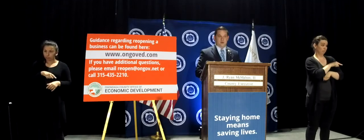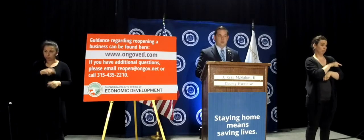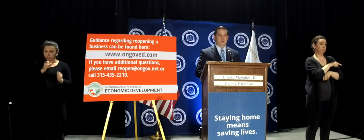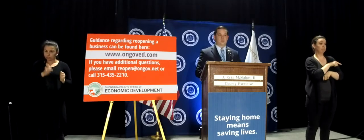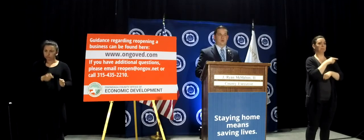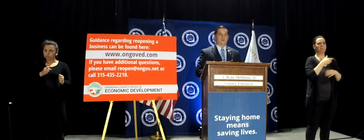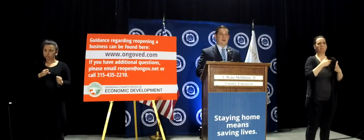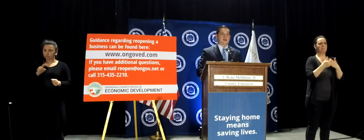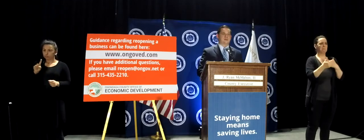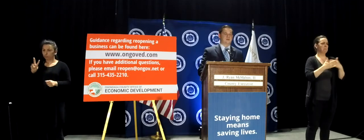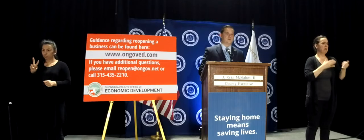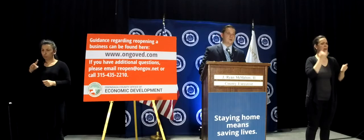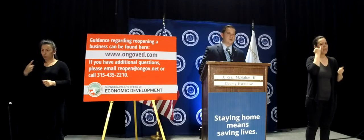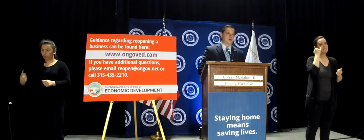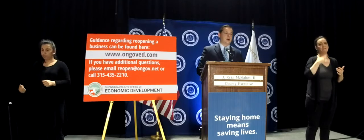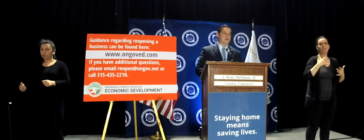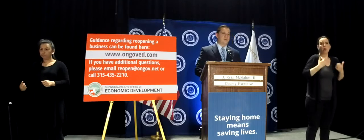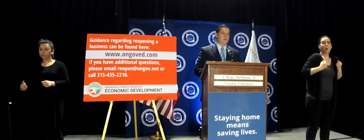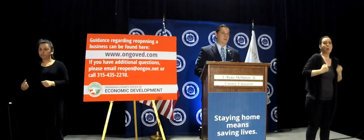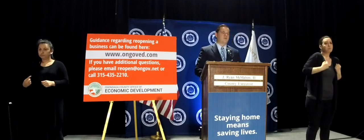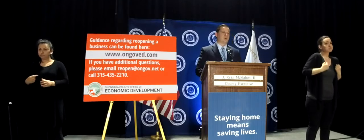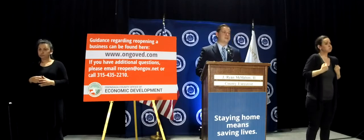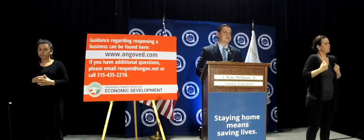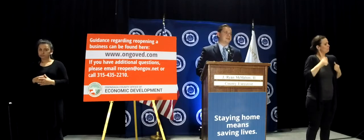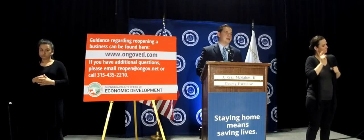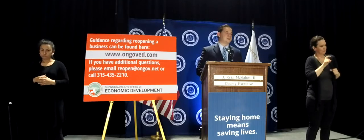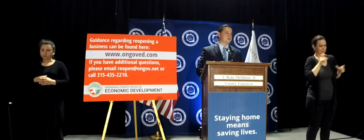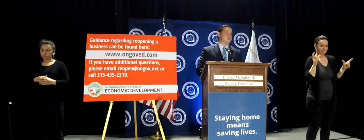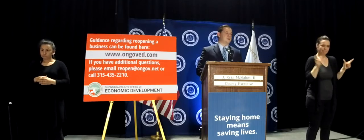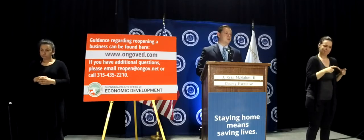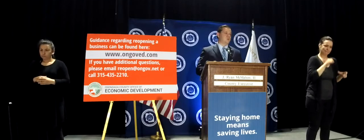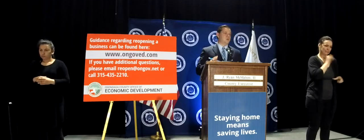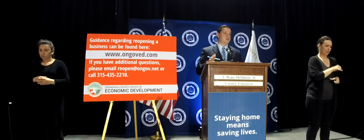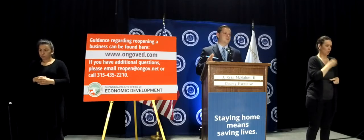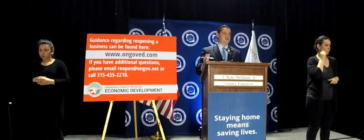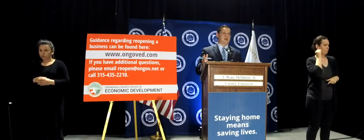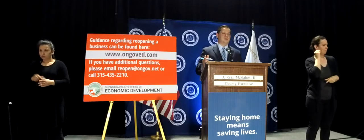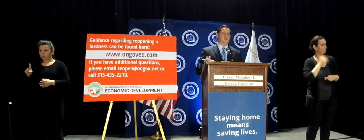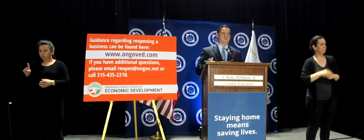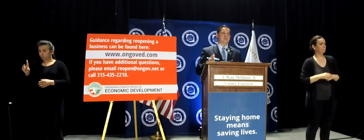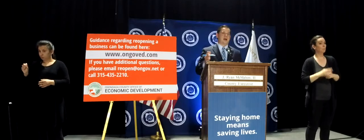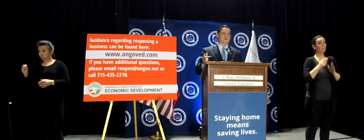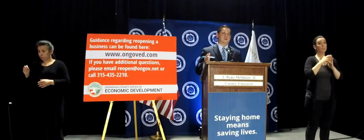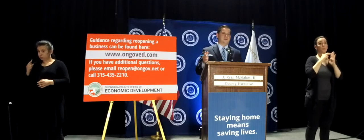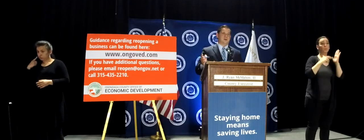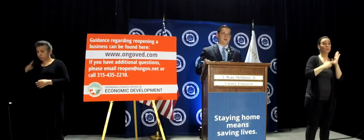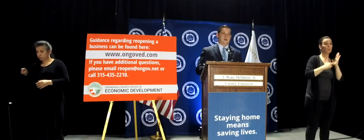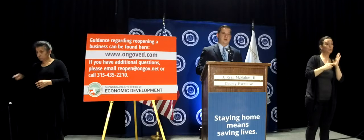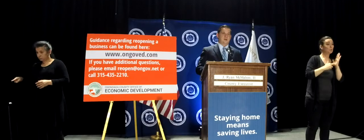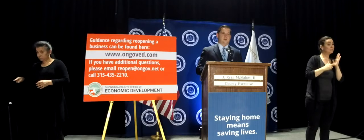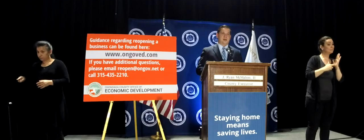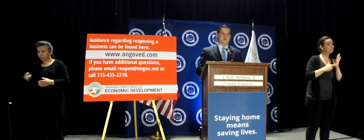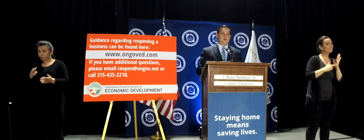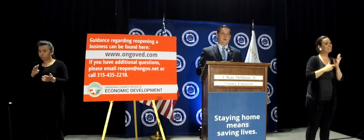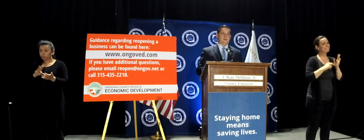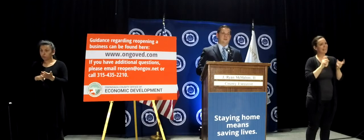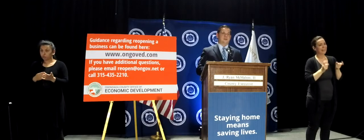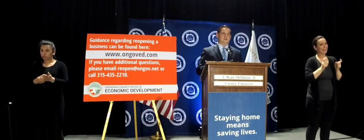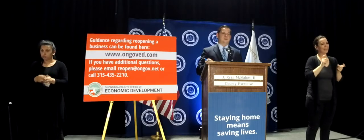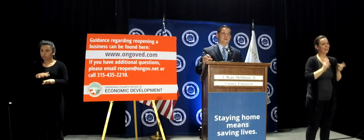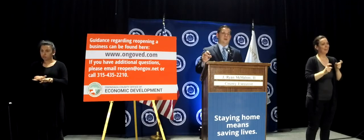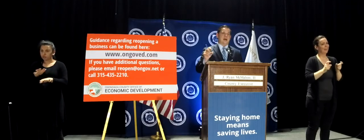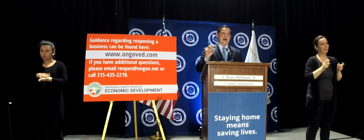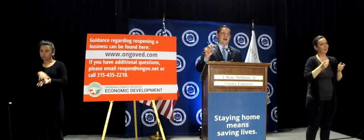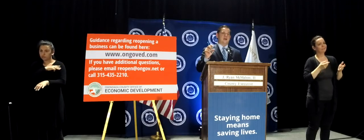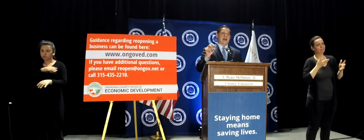a senior who's COVID positive, minimum 14 days. So these rules have changed mid-process here, so that's going to